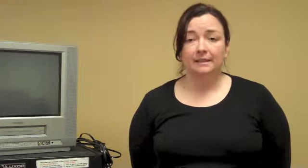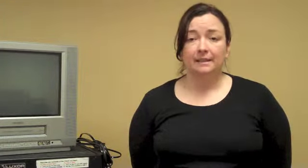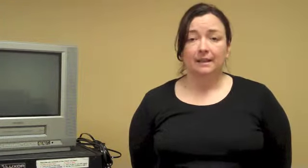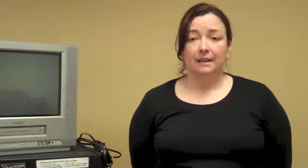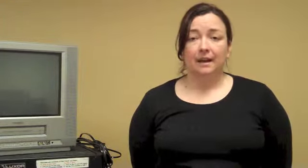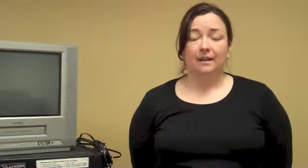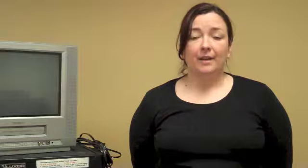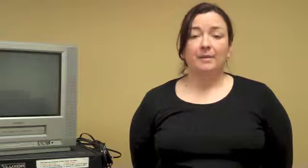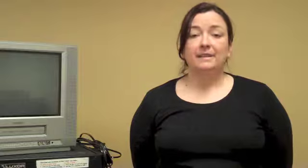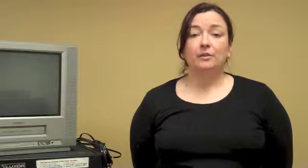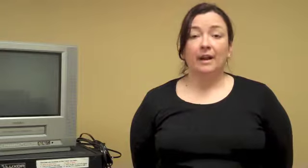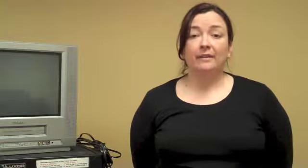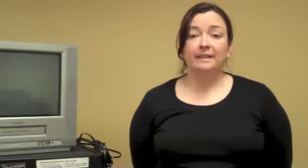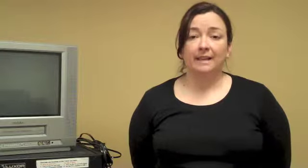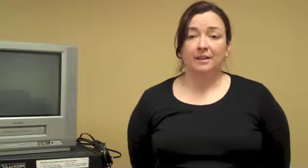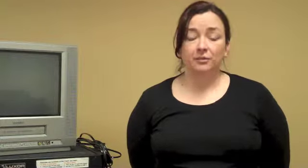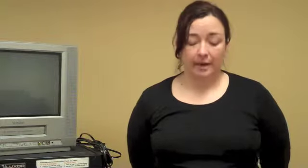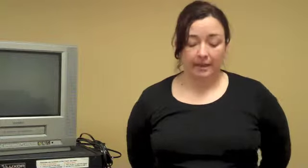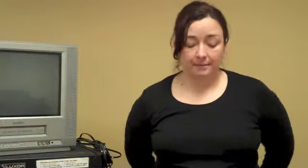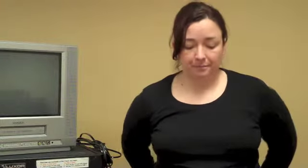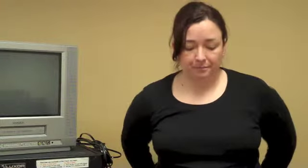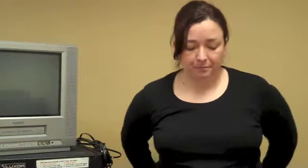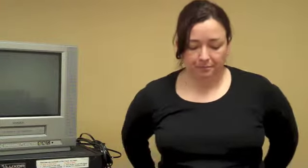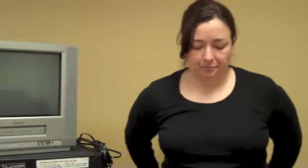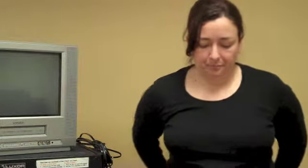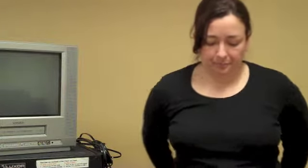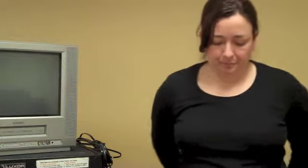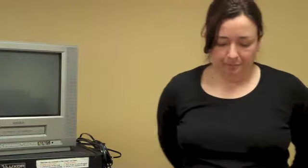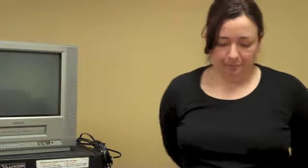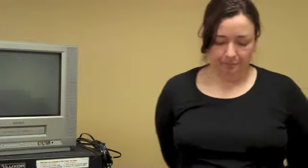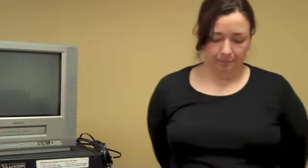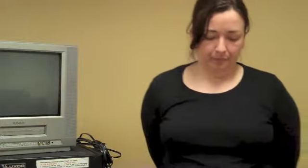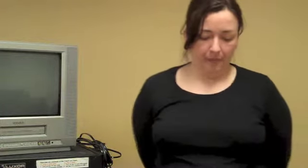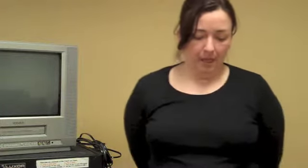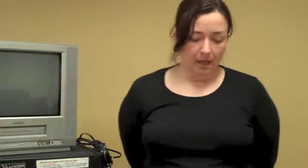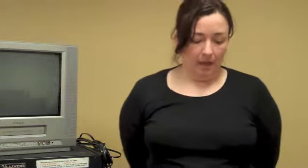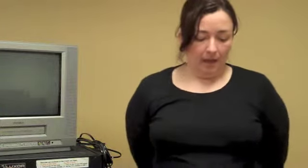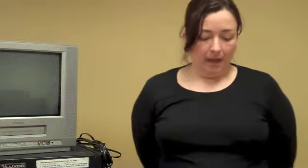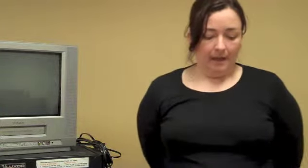lake, that means the ground is saturated.